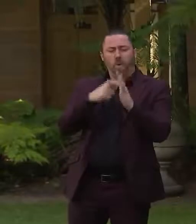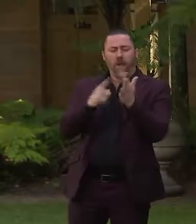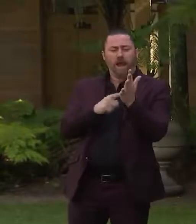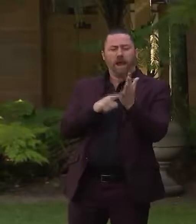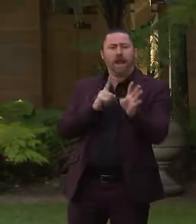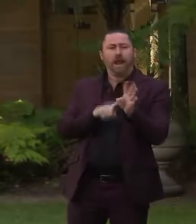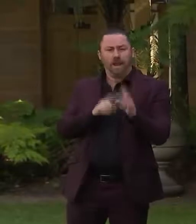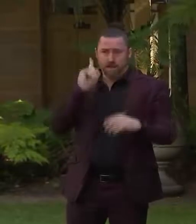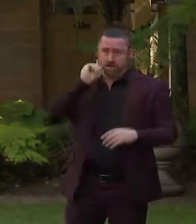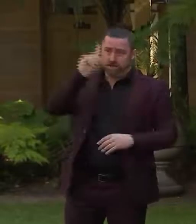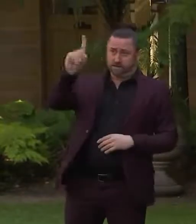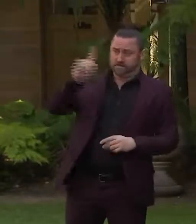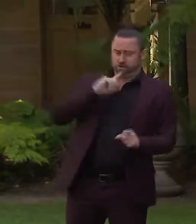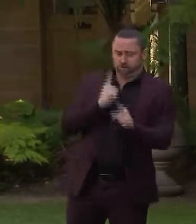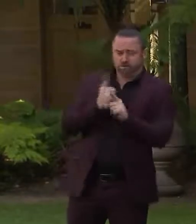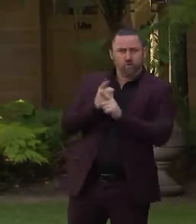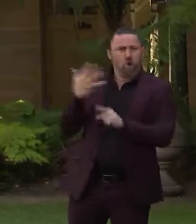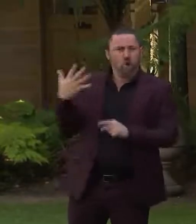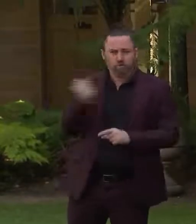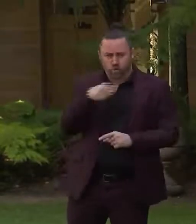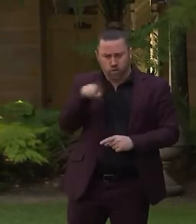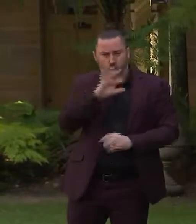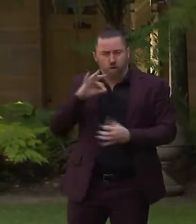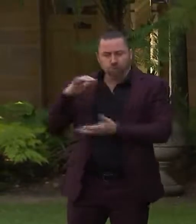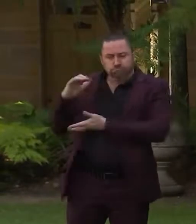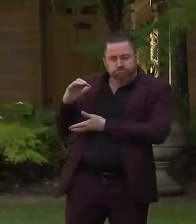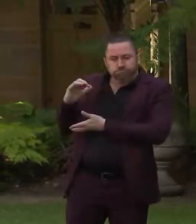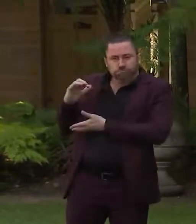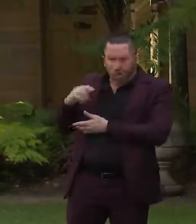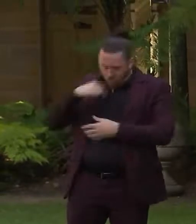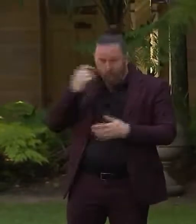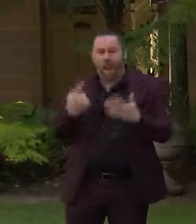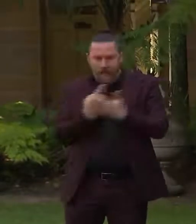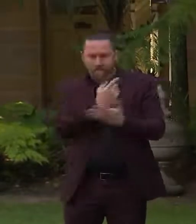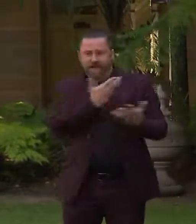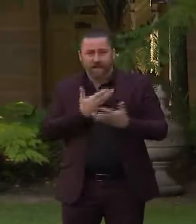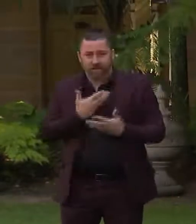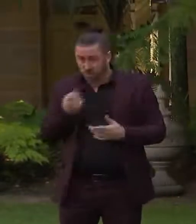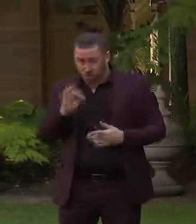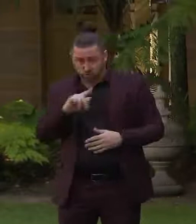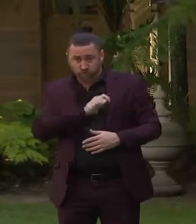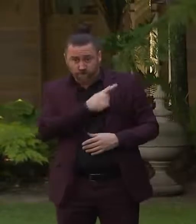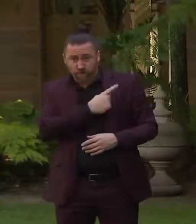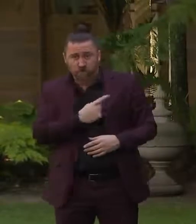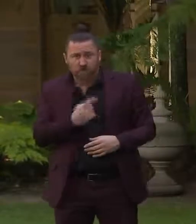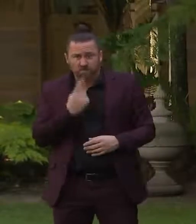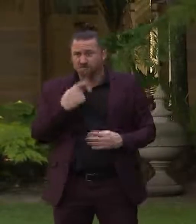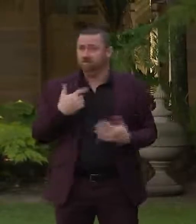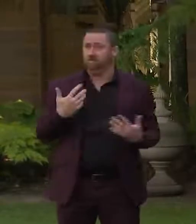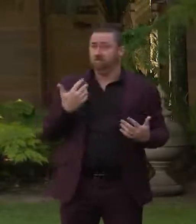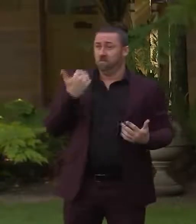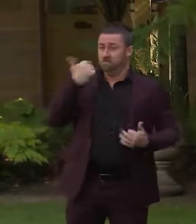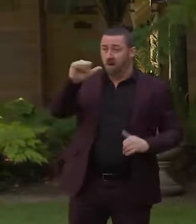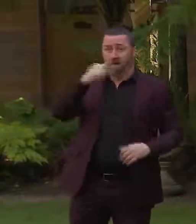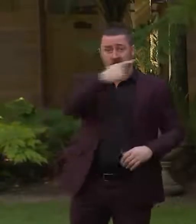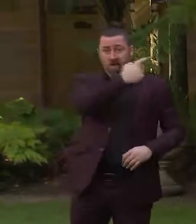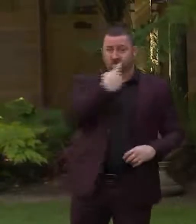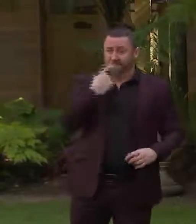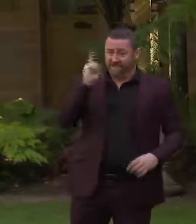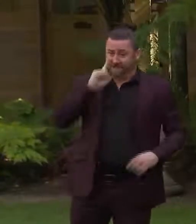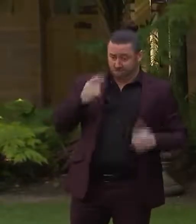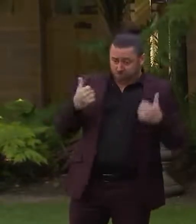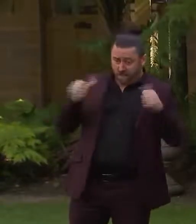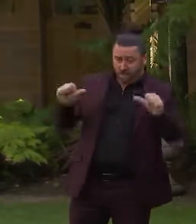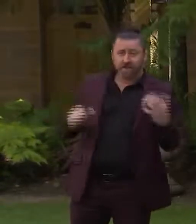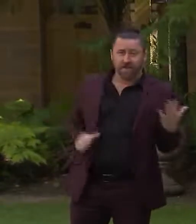that states and territories should be holding on, that they will get supply. I mean, is this a trust issue now? Well, that's the first we've had that commitment. I understand it